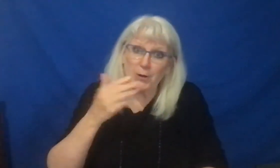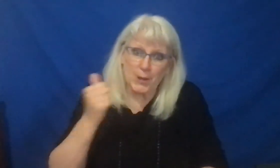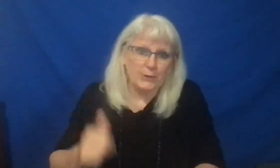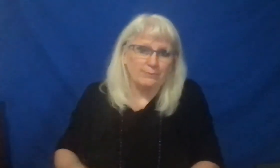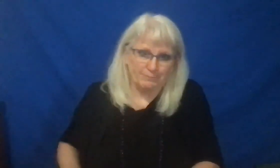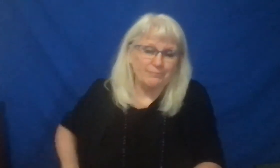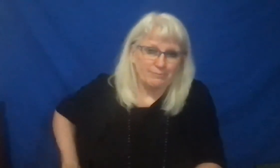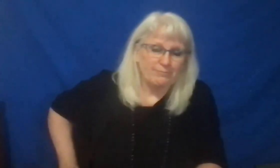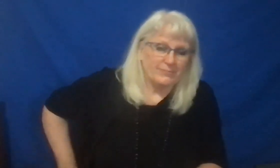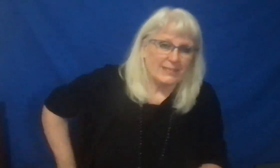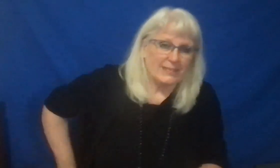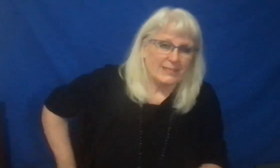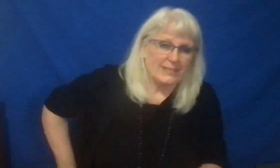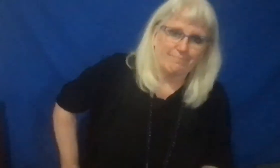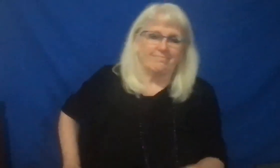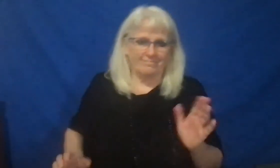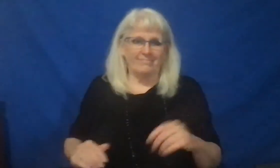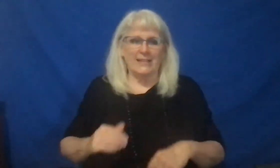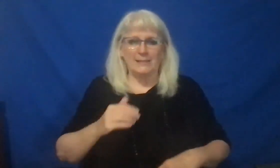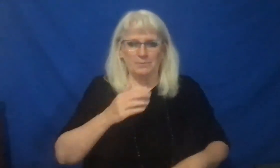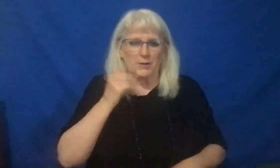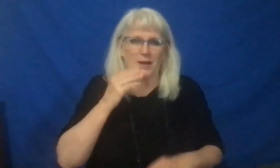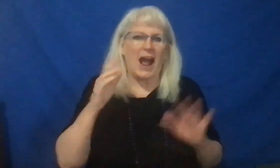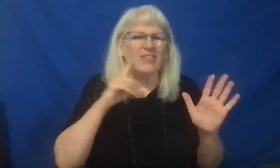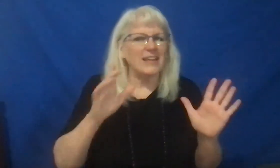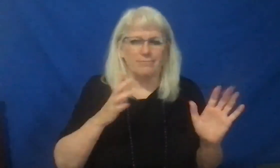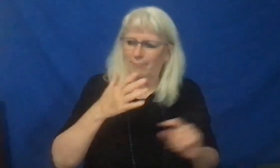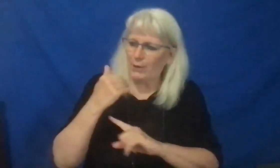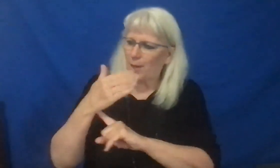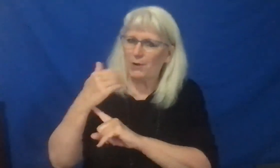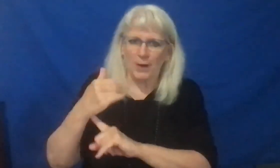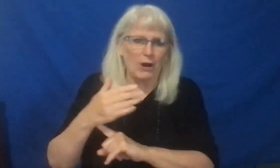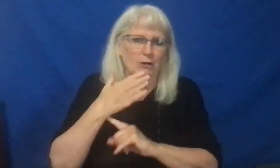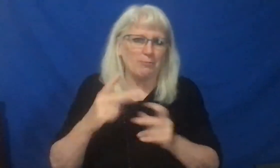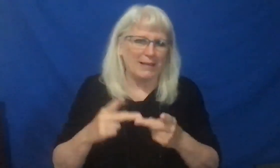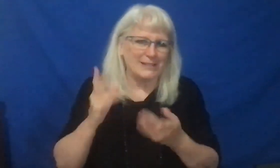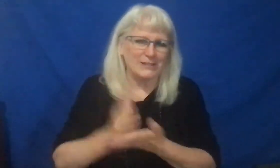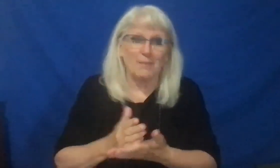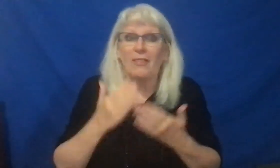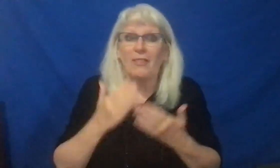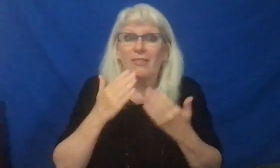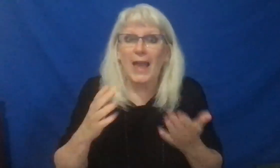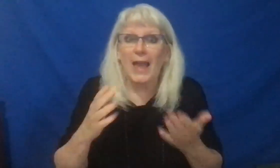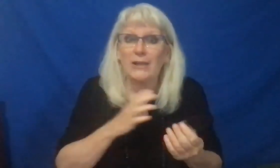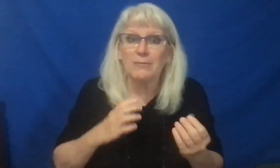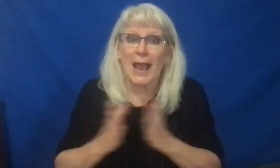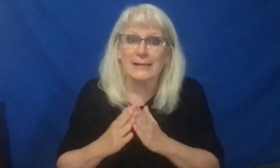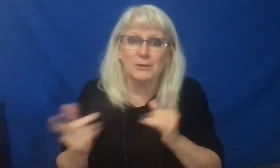I'm yeah. It only gets better. I think that's where I'm going to stop today. Again, thank you for the committee to allowing me to speak. Thank you